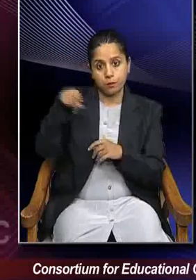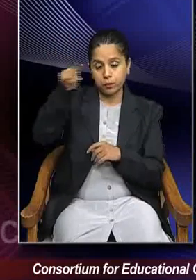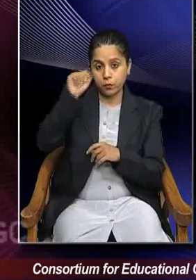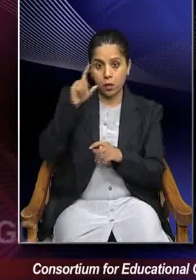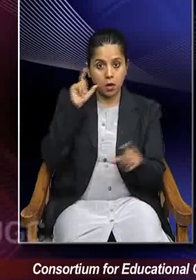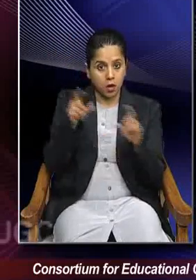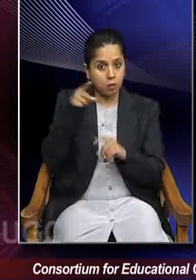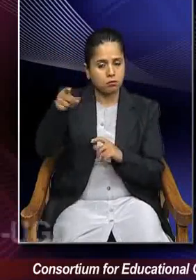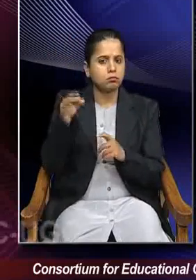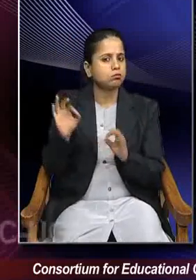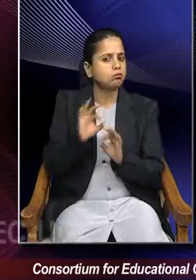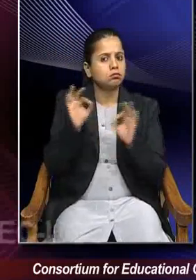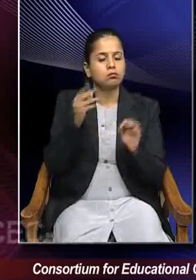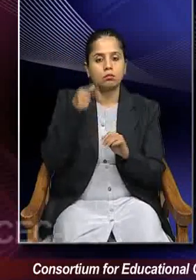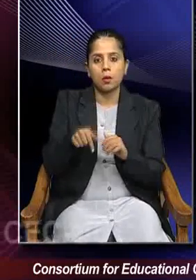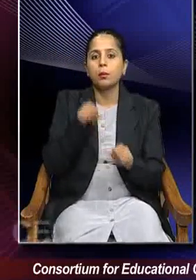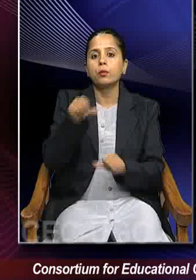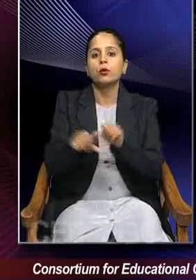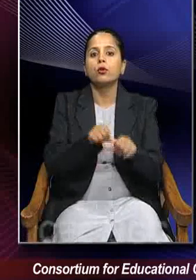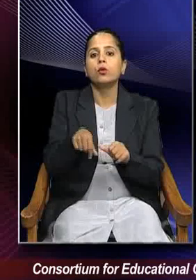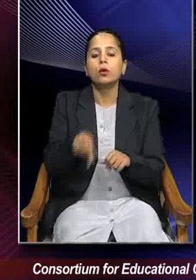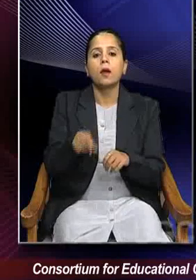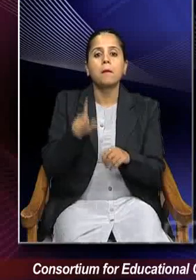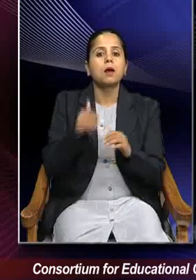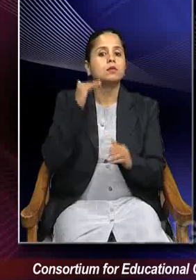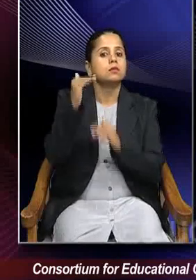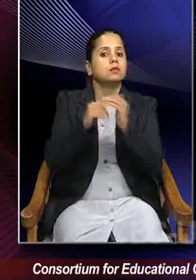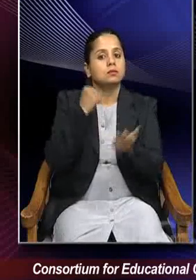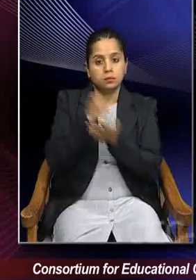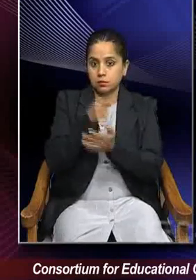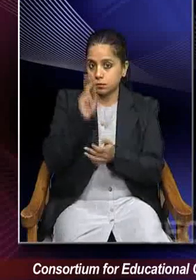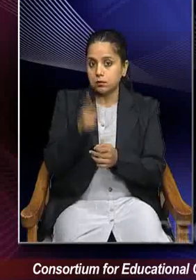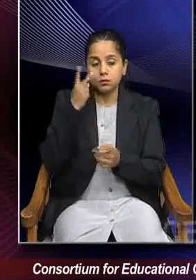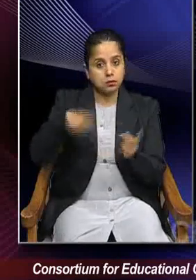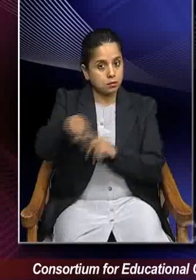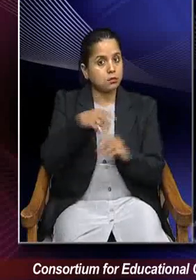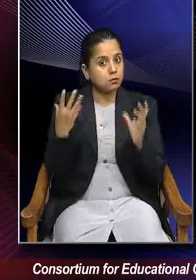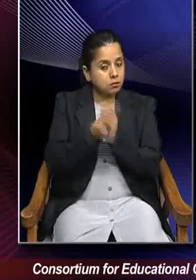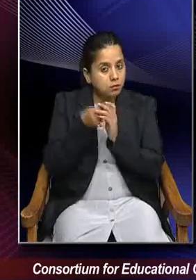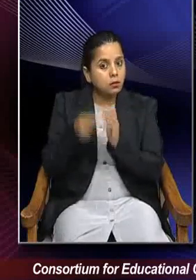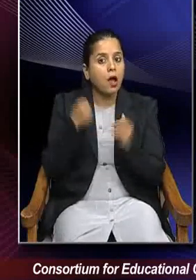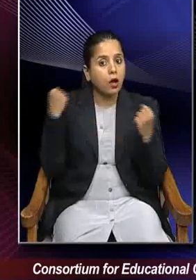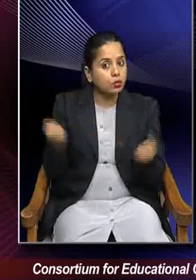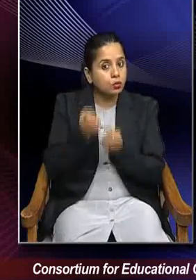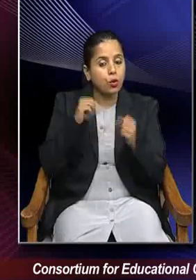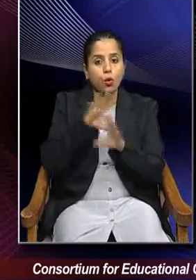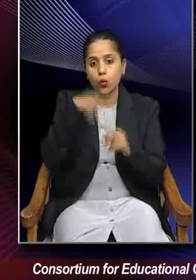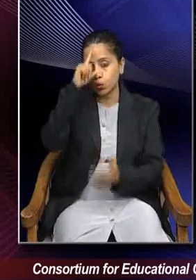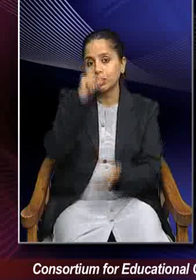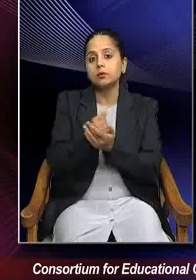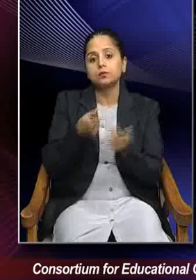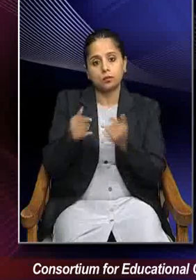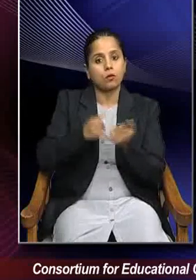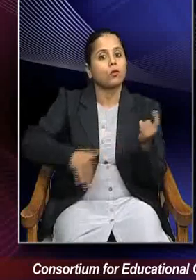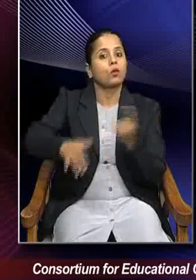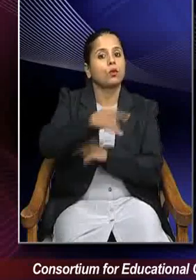care of. Here the process of development must be driven through the collective action of all the stakeholders of society. So